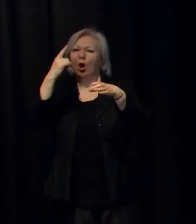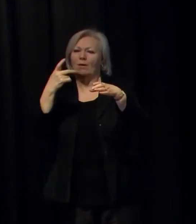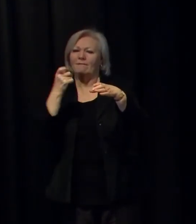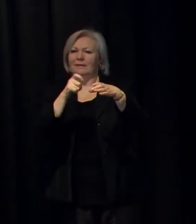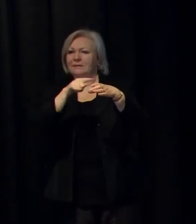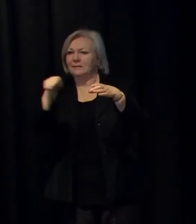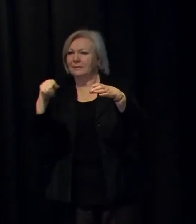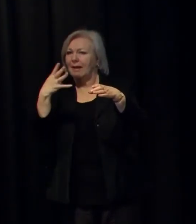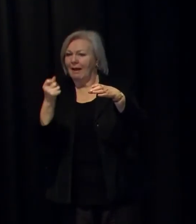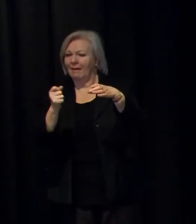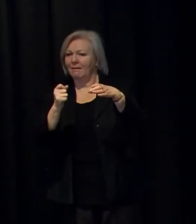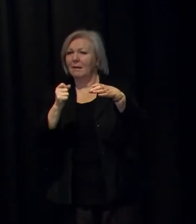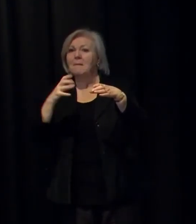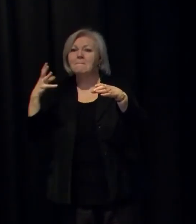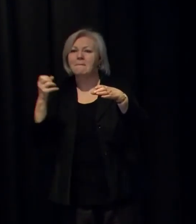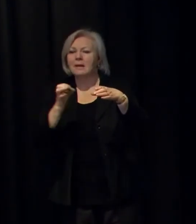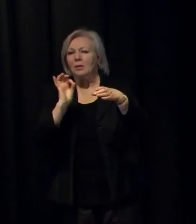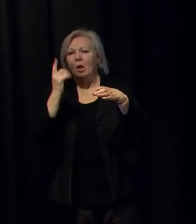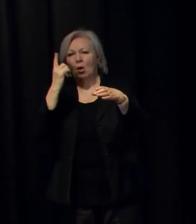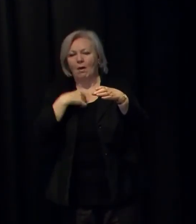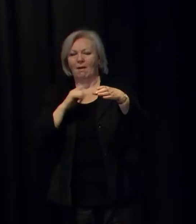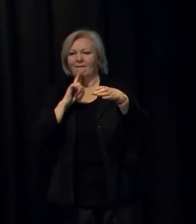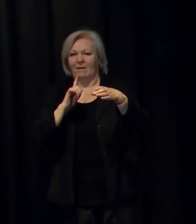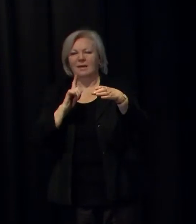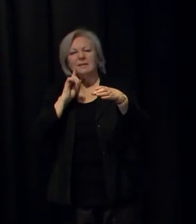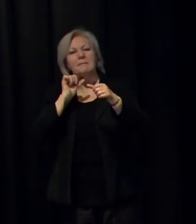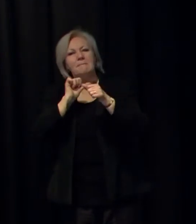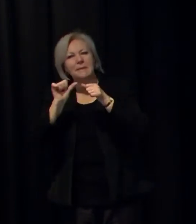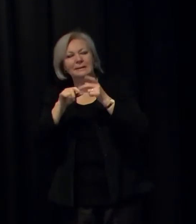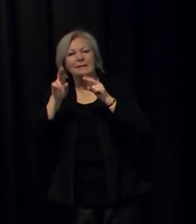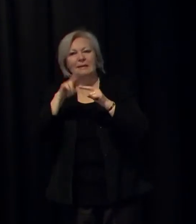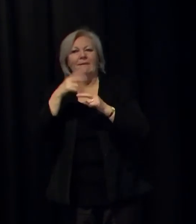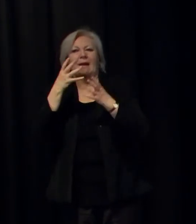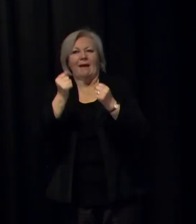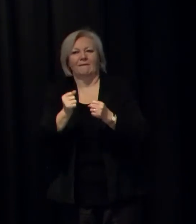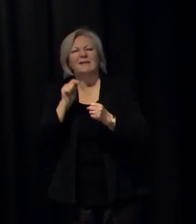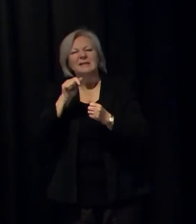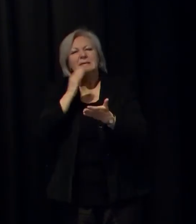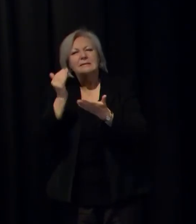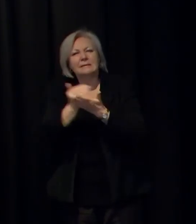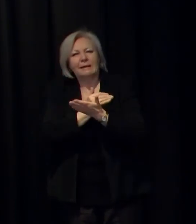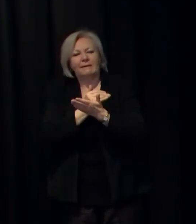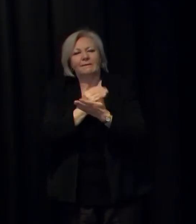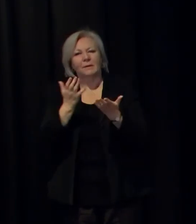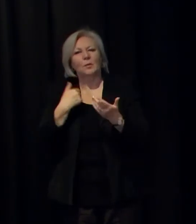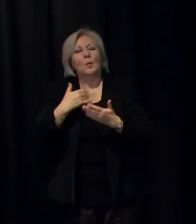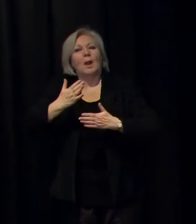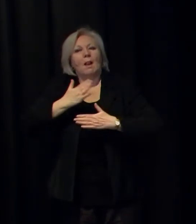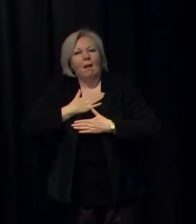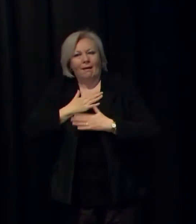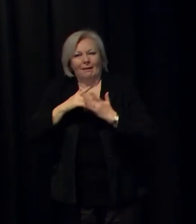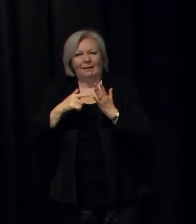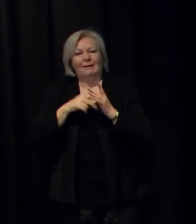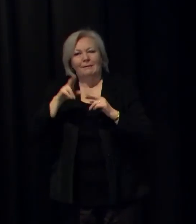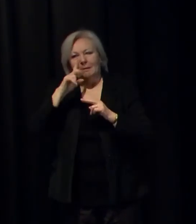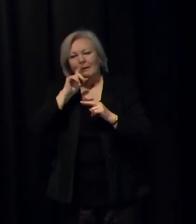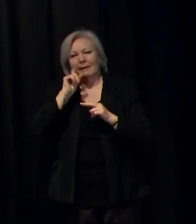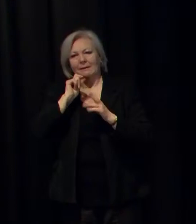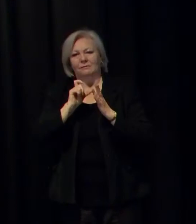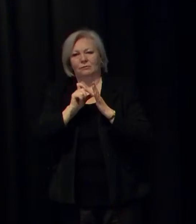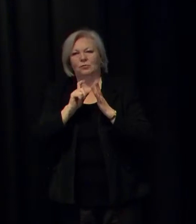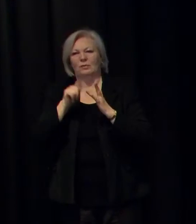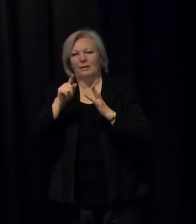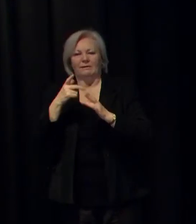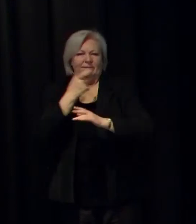won't be mandatory, but again, it is the advice, it is the recommendation. That's what's safest. That's what we would like people to focus on.